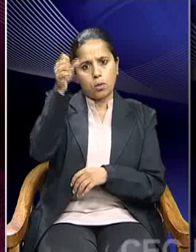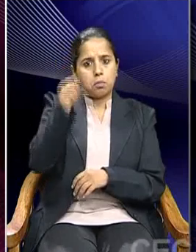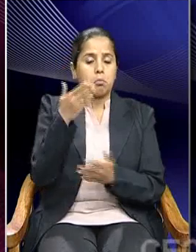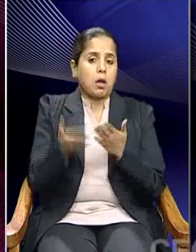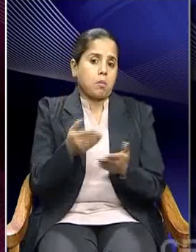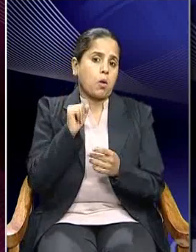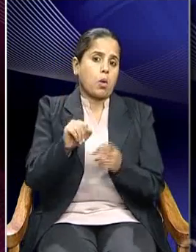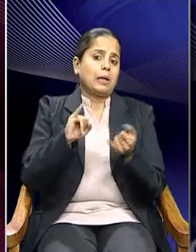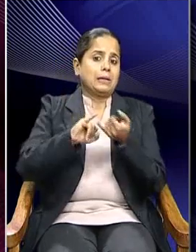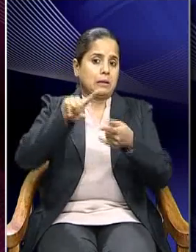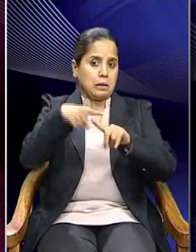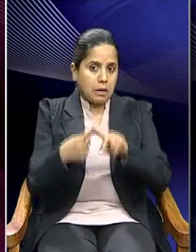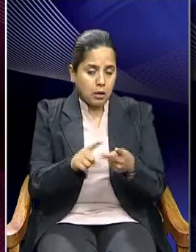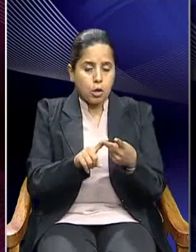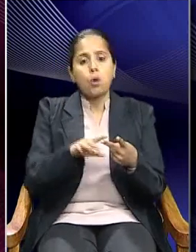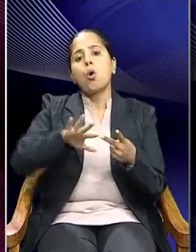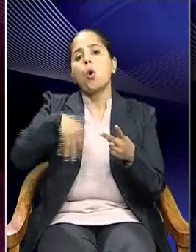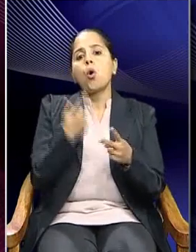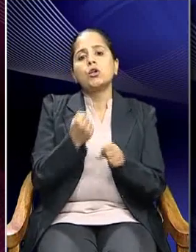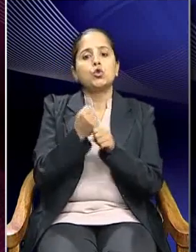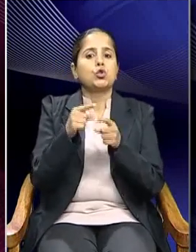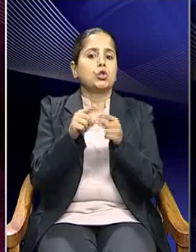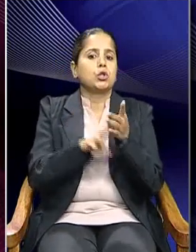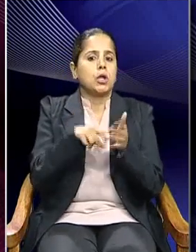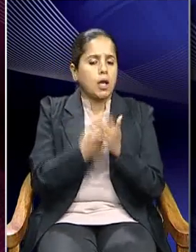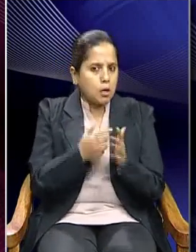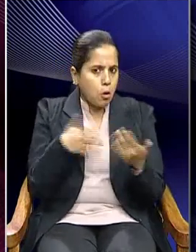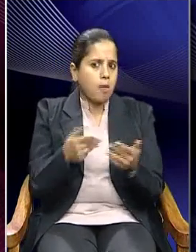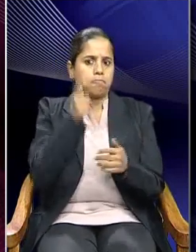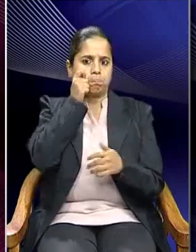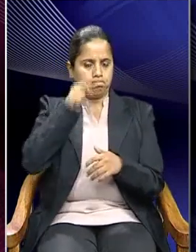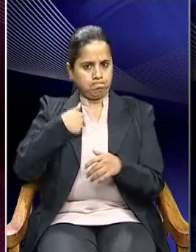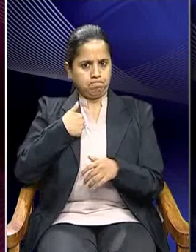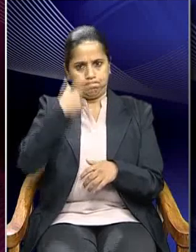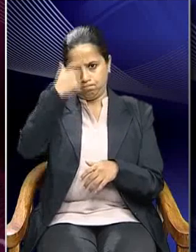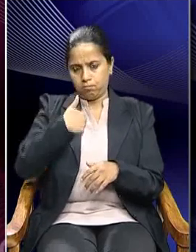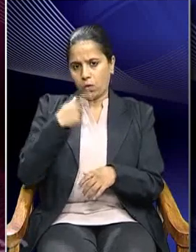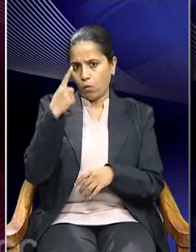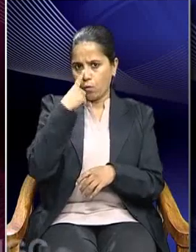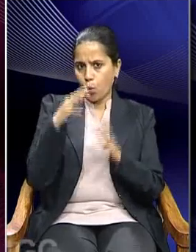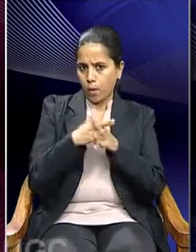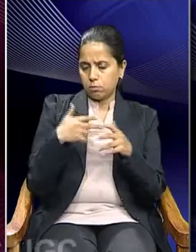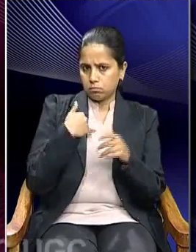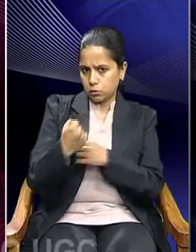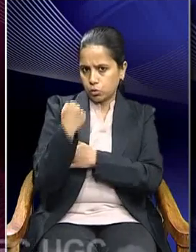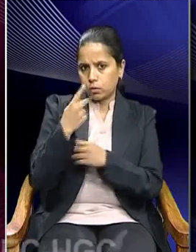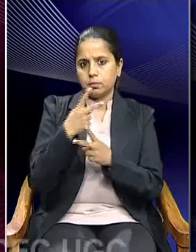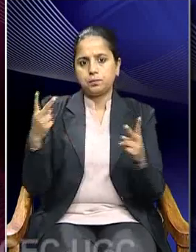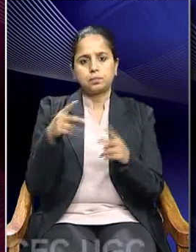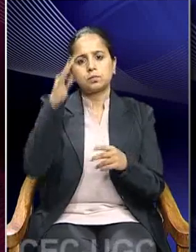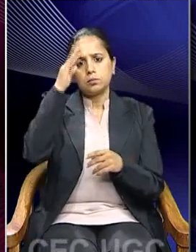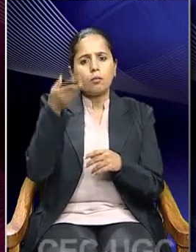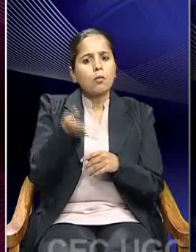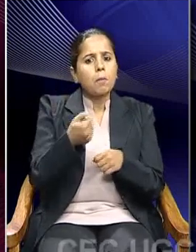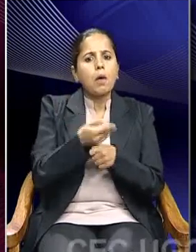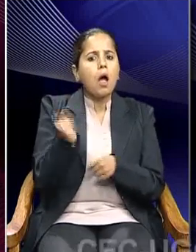sex, could be gender, could be masculine, feminine. So theories are built from